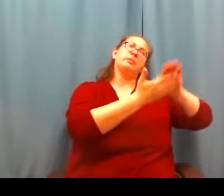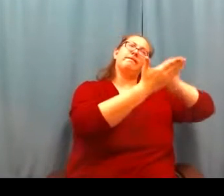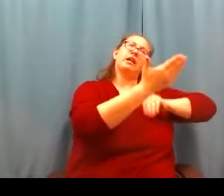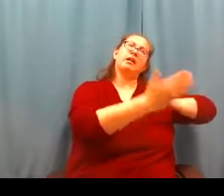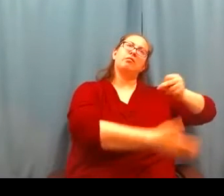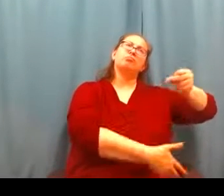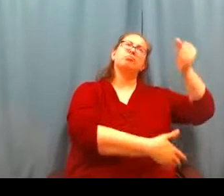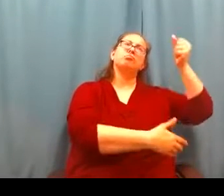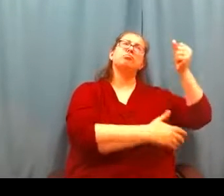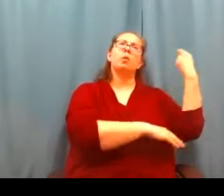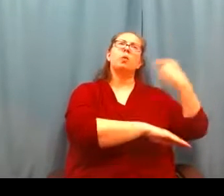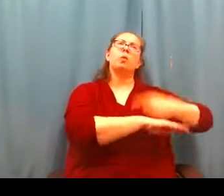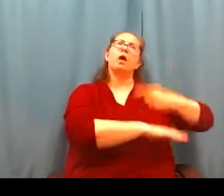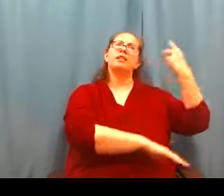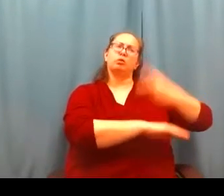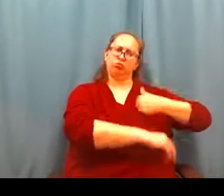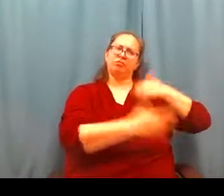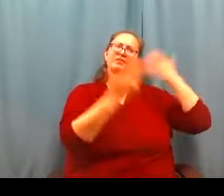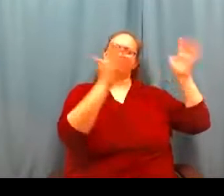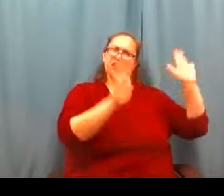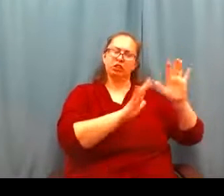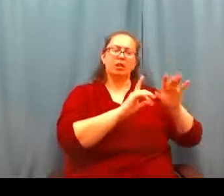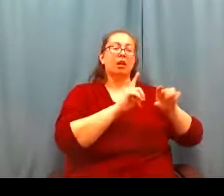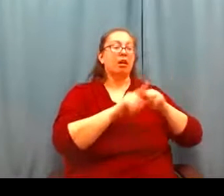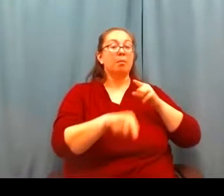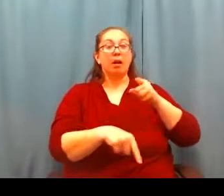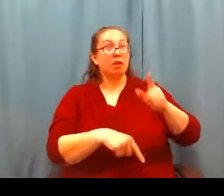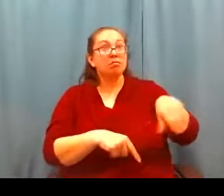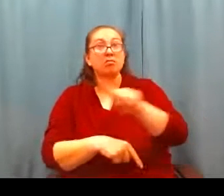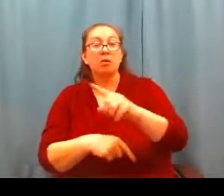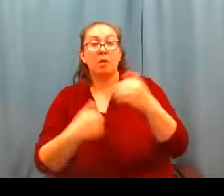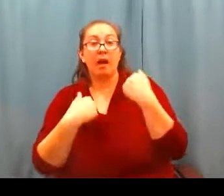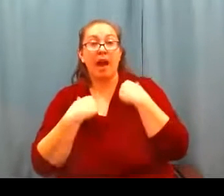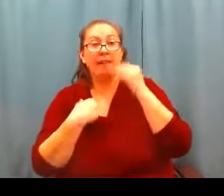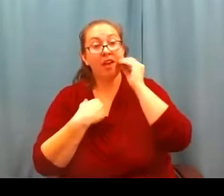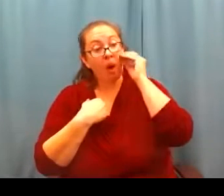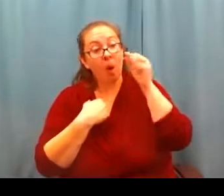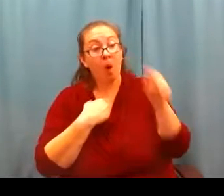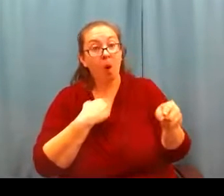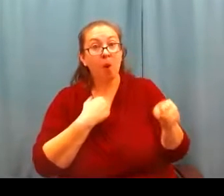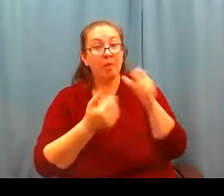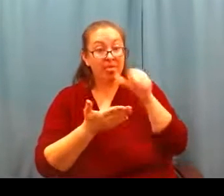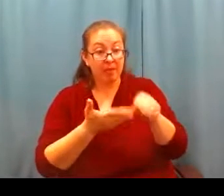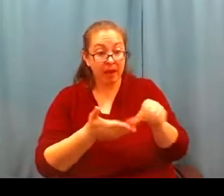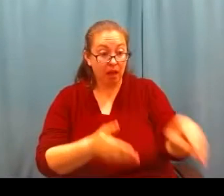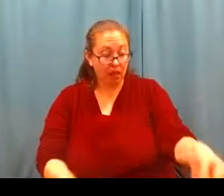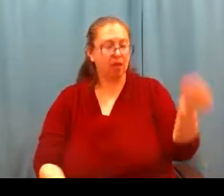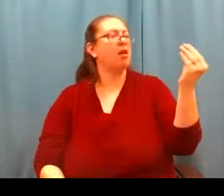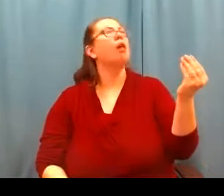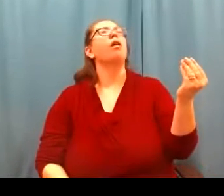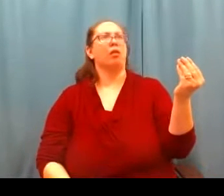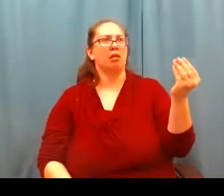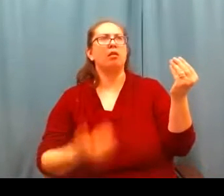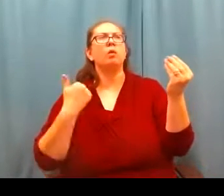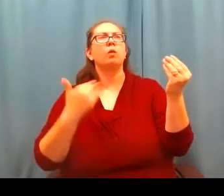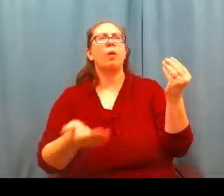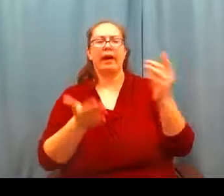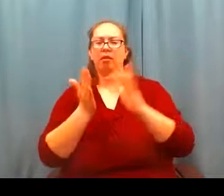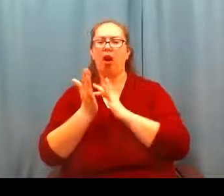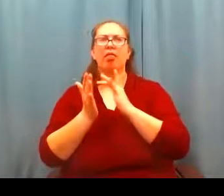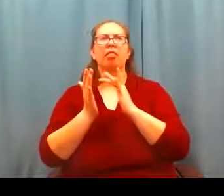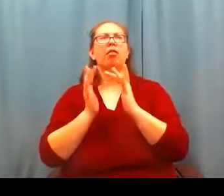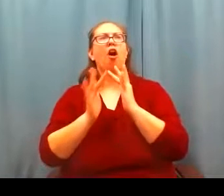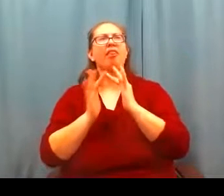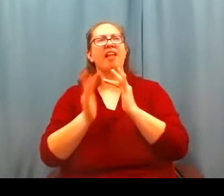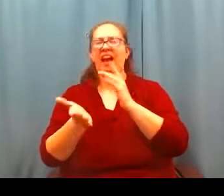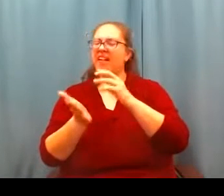So I'm in, but if that's still laying around the house somewhere in a pile of mail, dig that out, go online. You can do it on your phone, you can do it